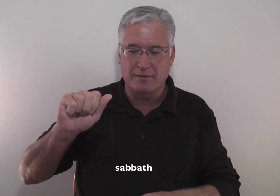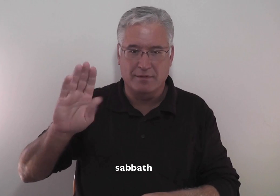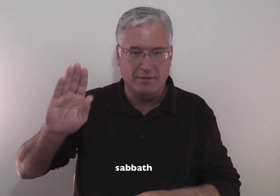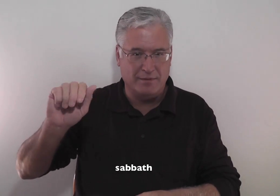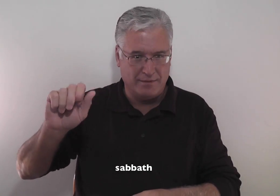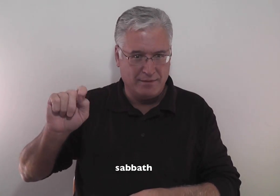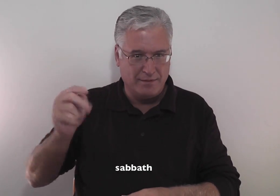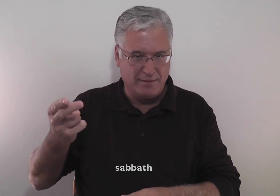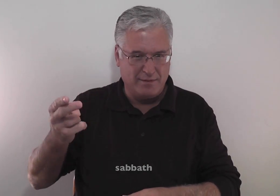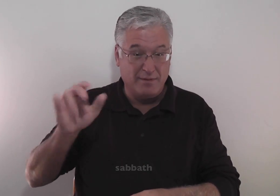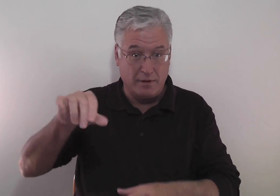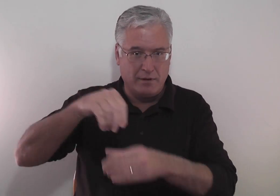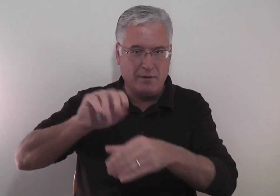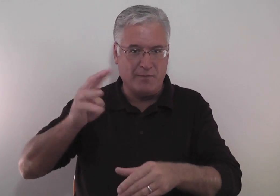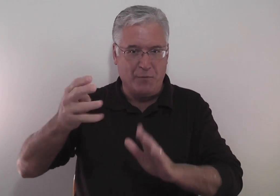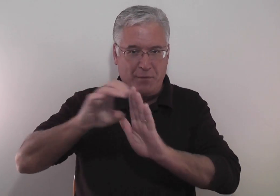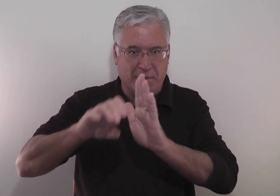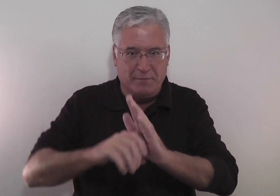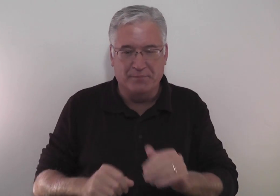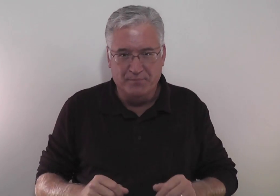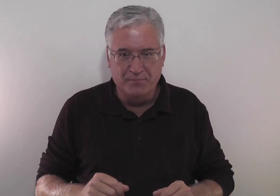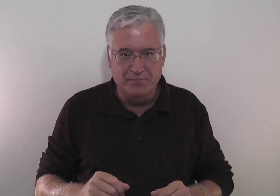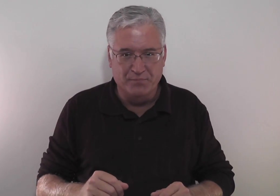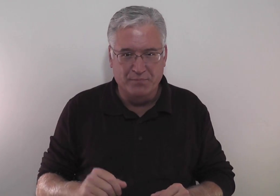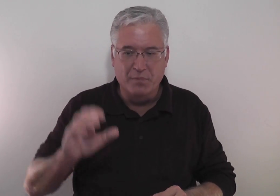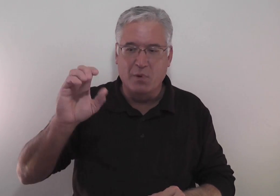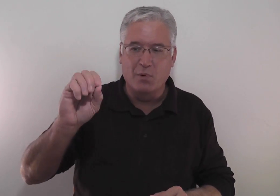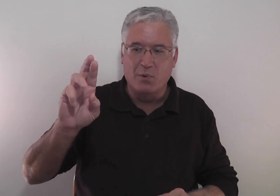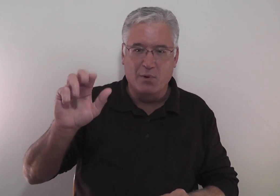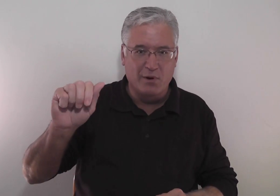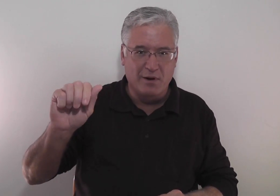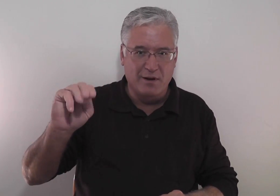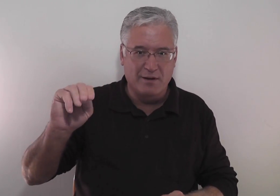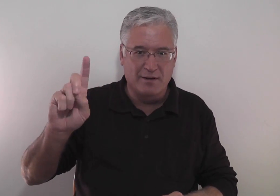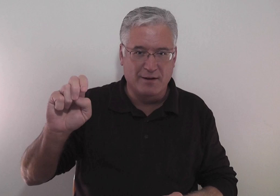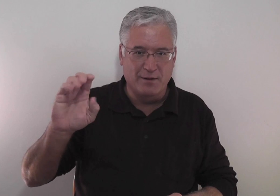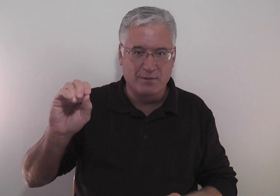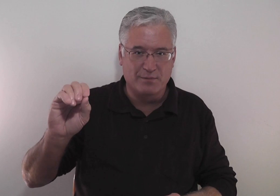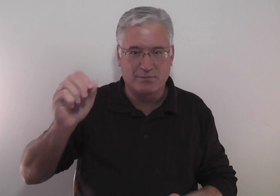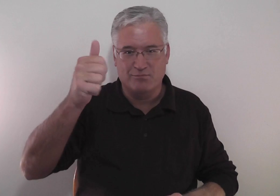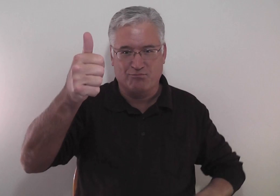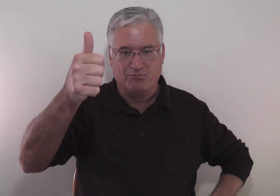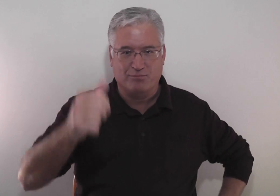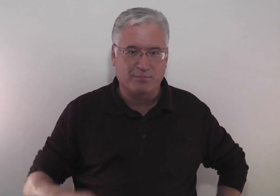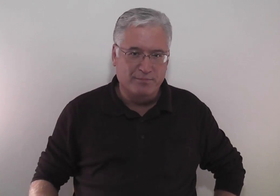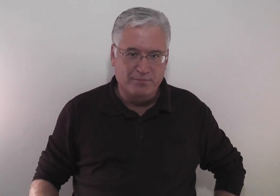the Sabbath. And that's in the 4th commandment. Coram Deo.